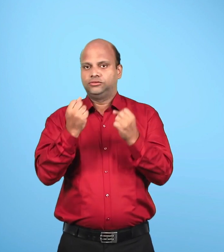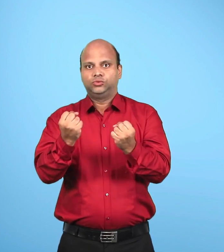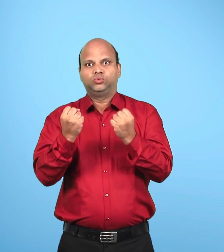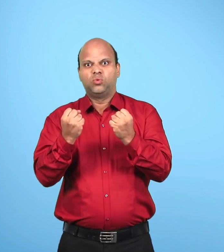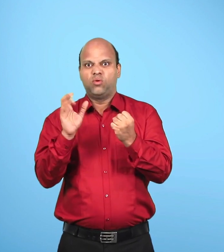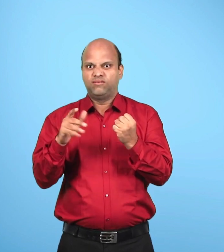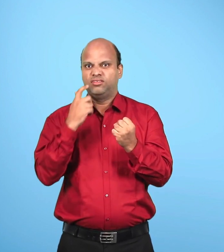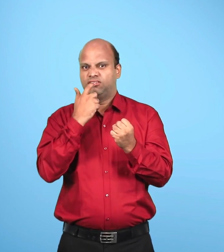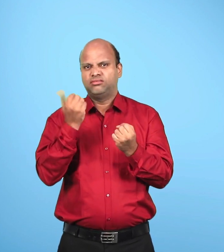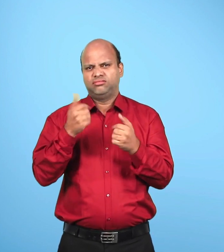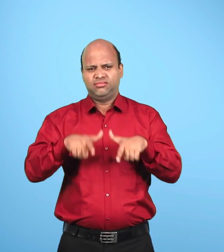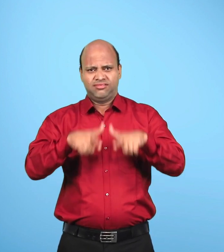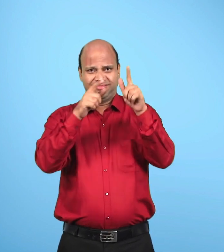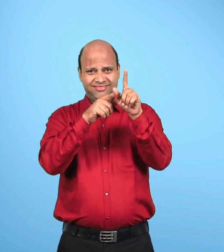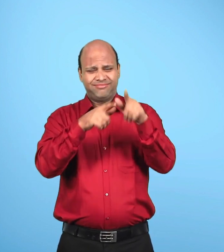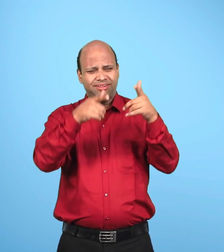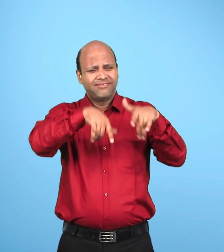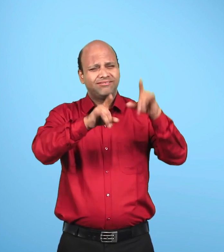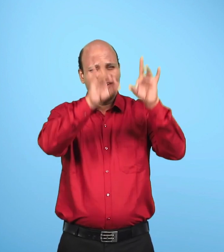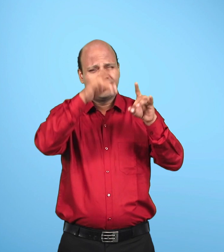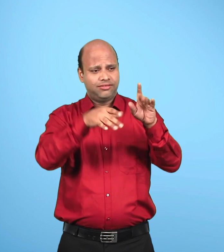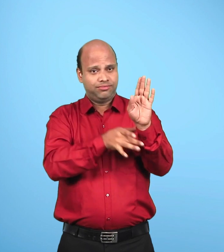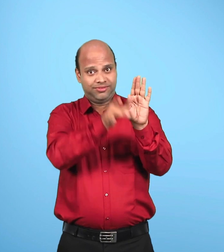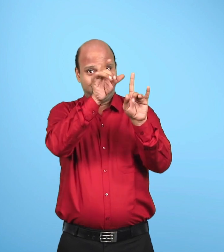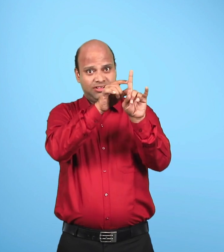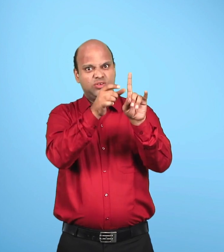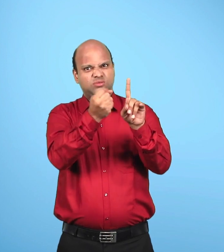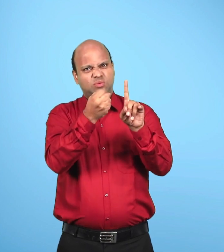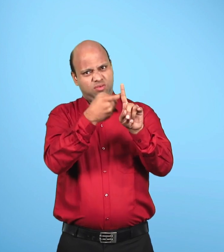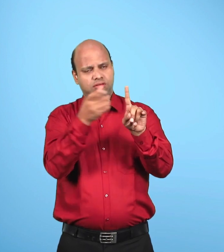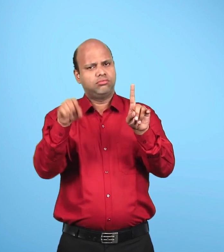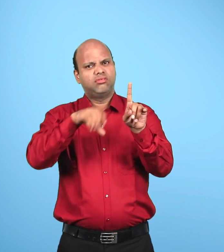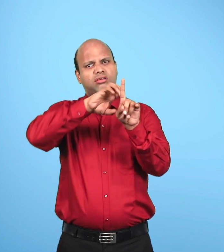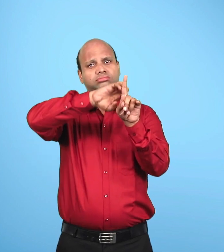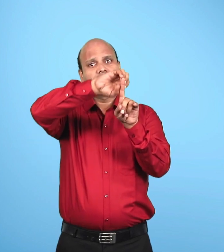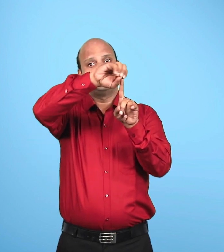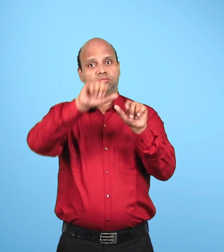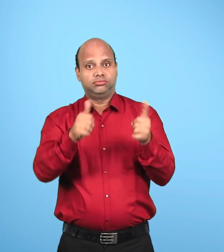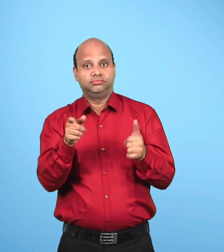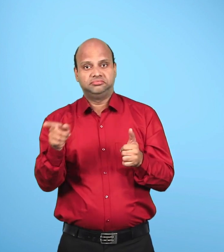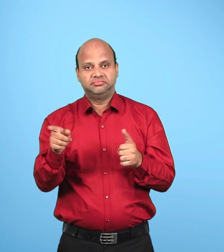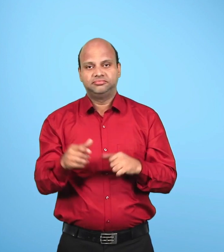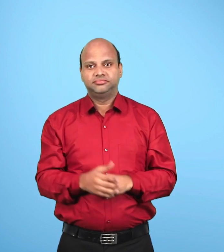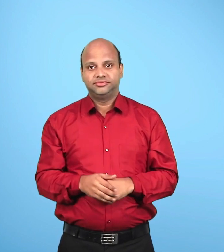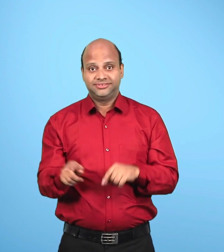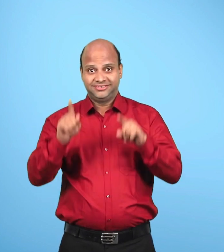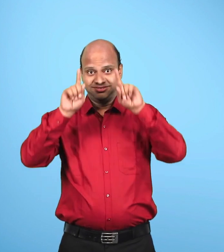for chewing hard plant stems of the forest. A deer needs to know about the presence of predators, that